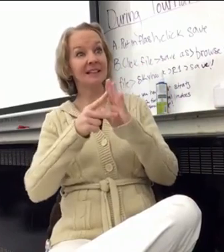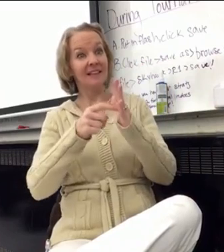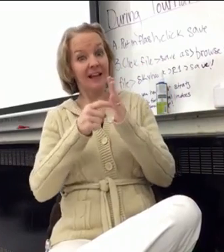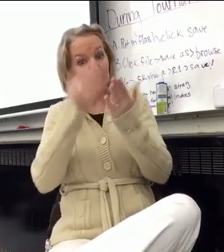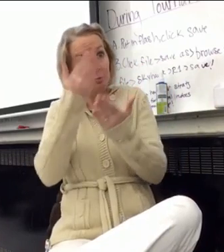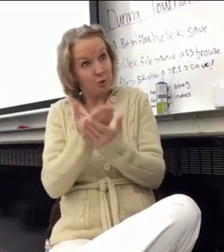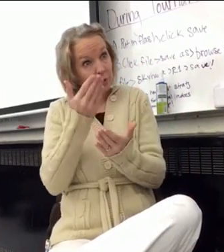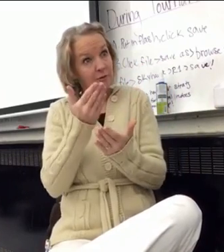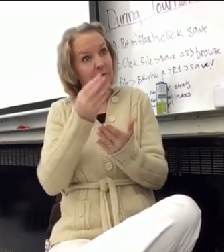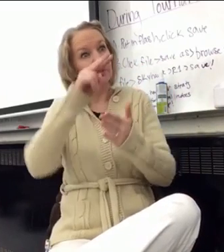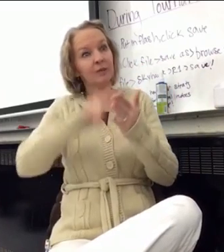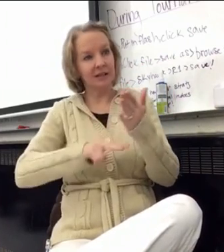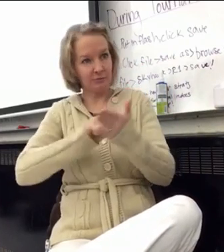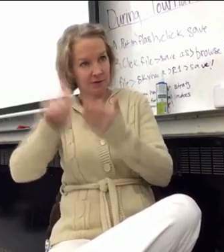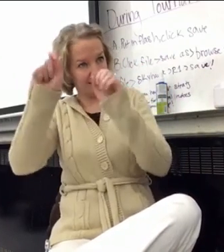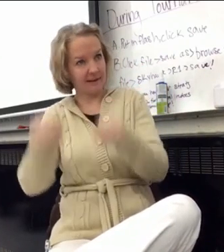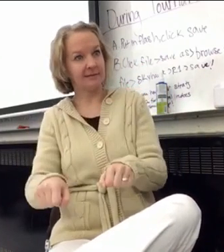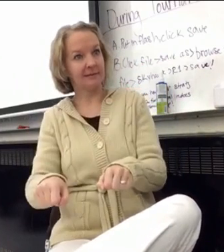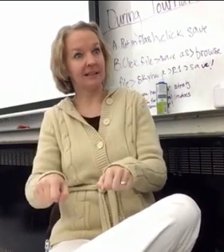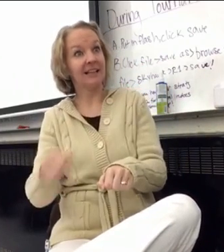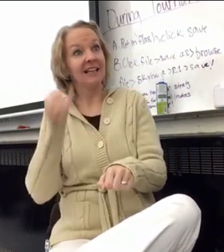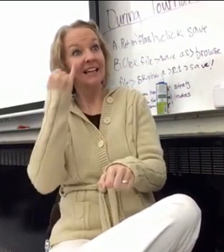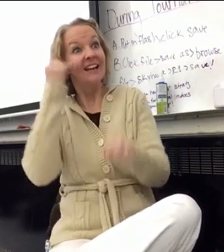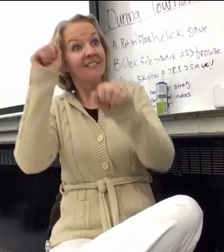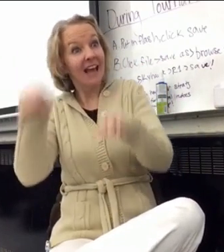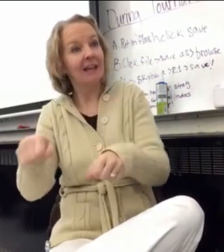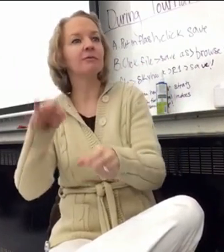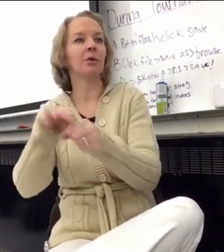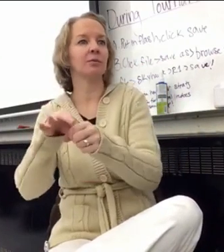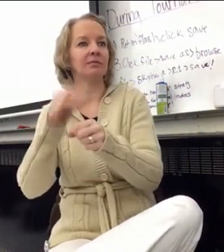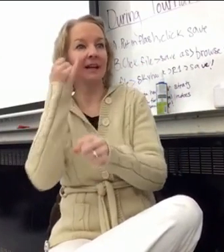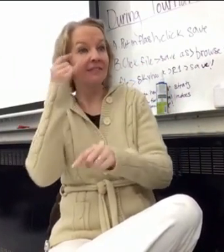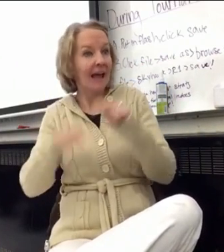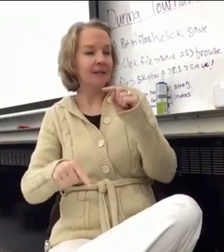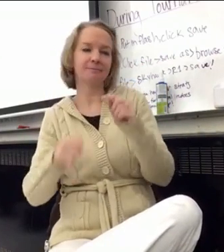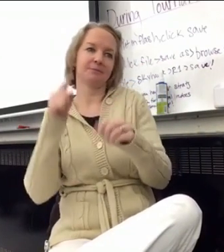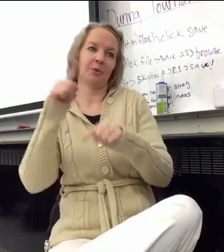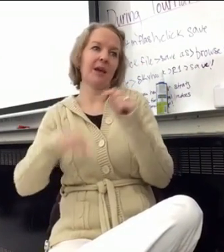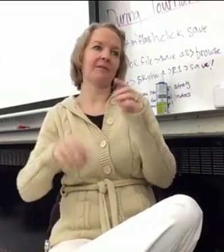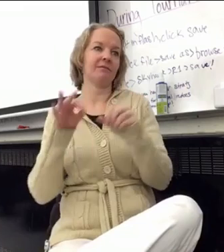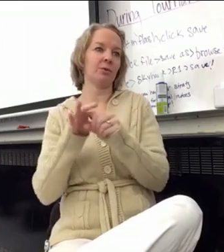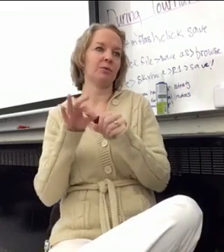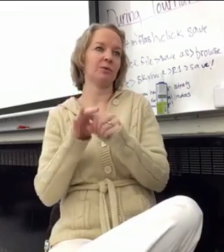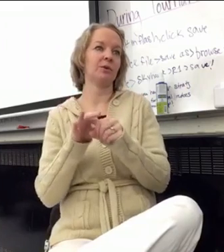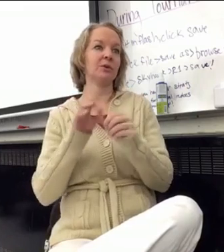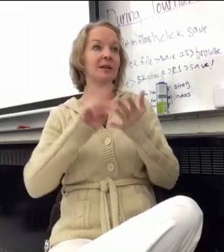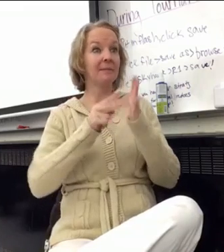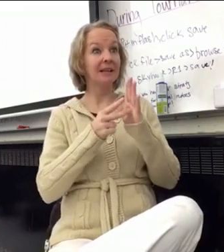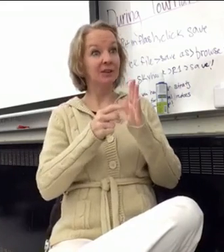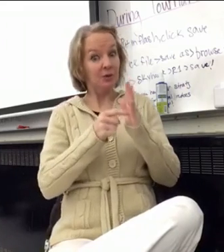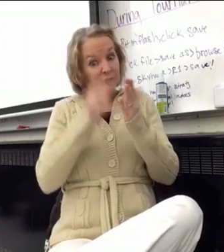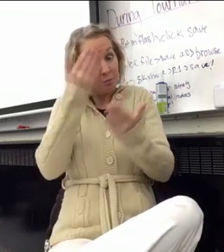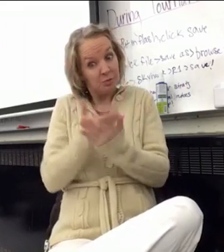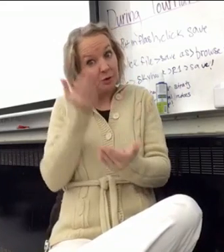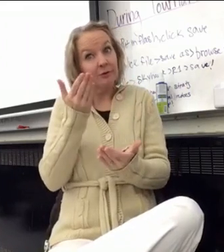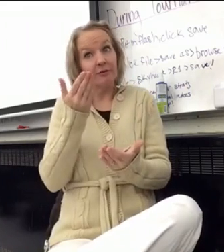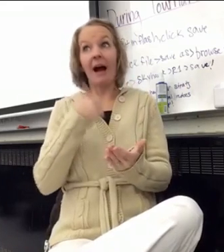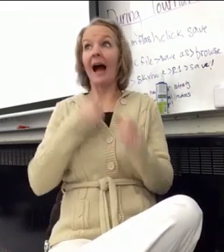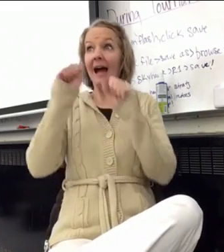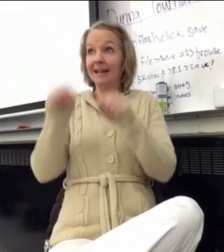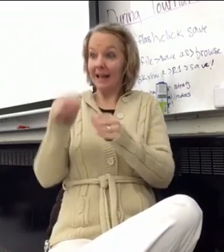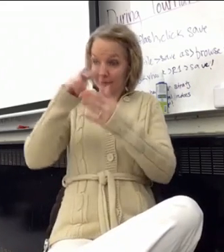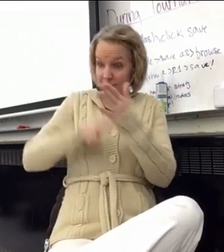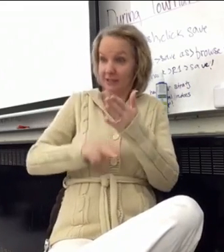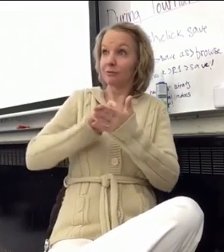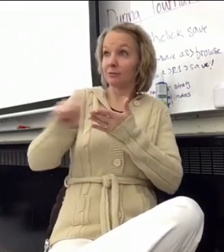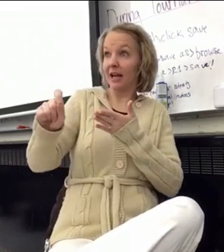write in order to vote. So basically, you had to prove that you had the ability to read and write